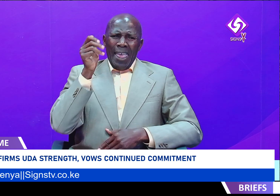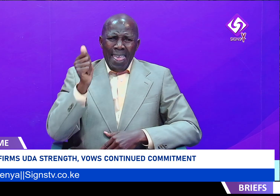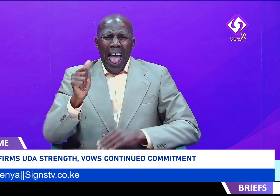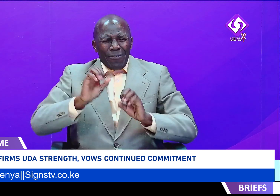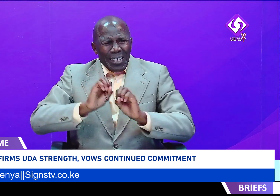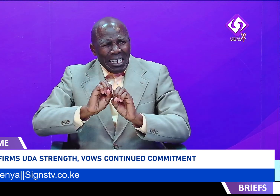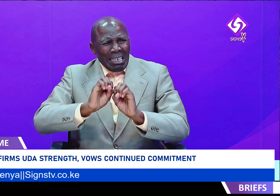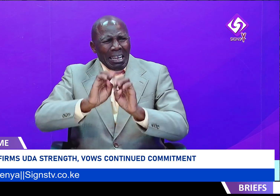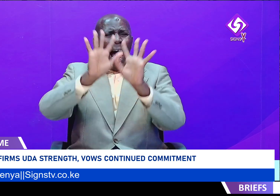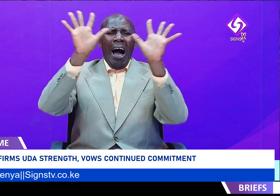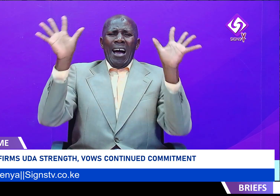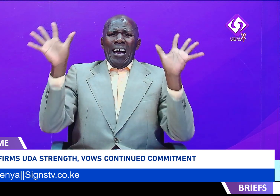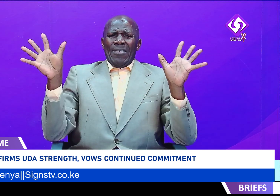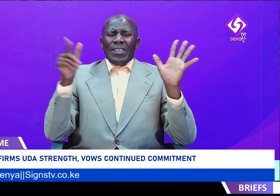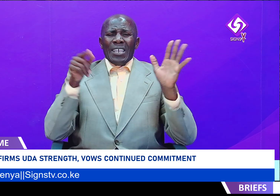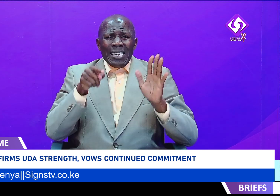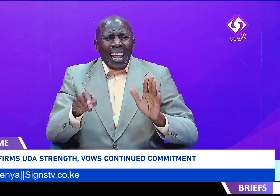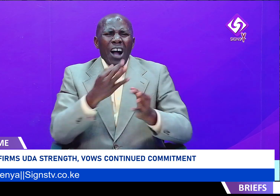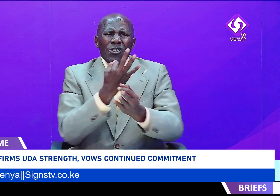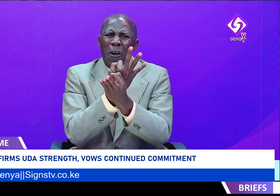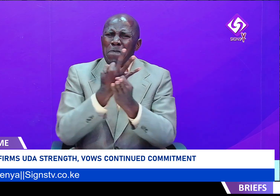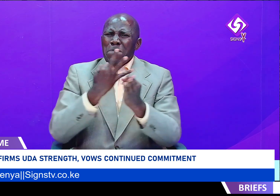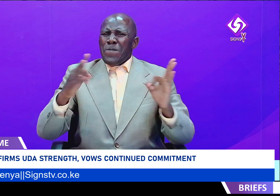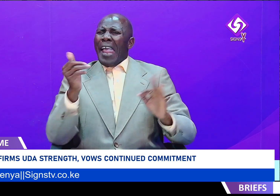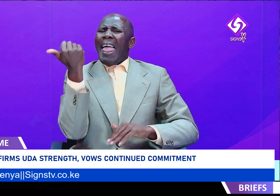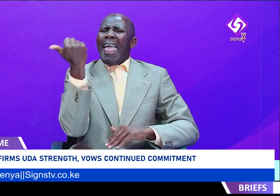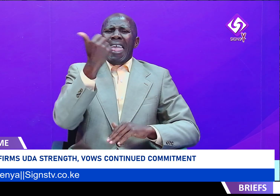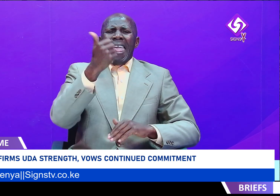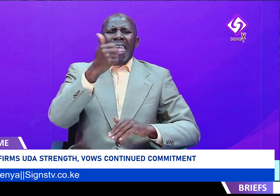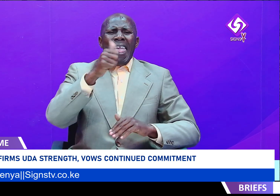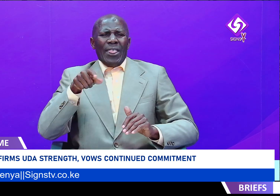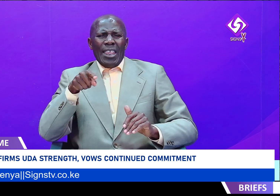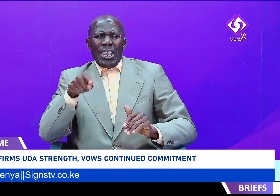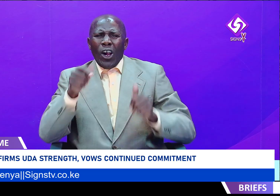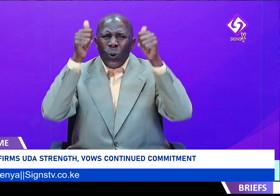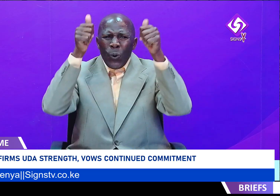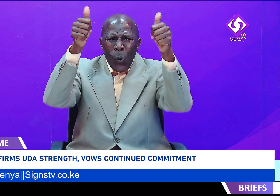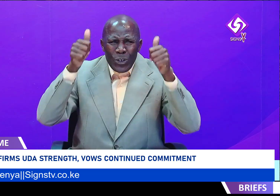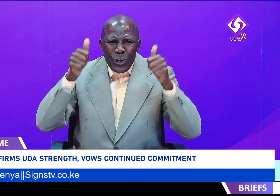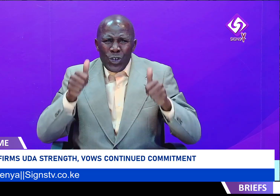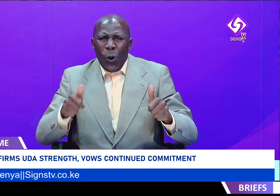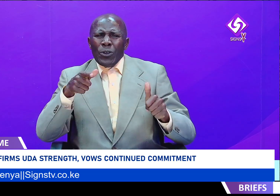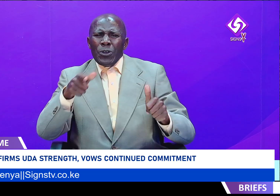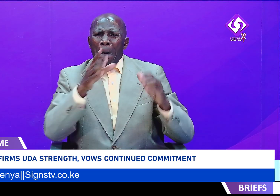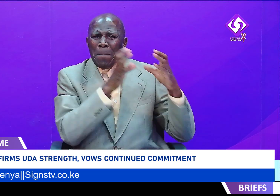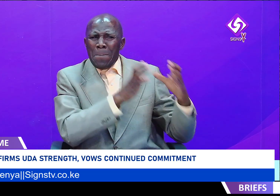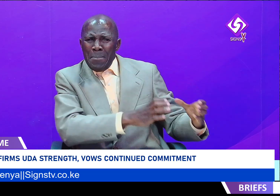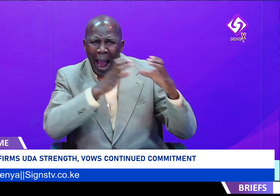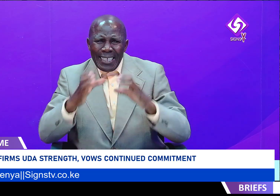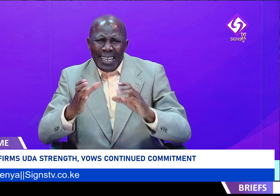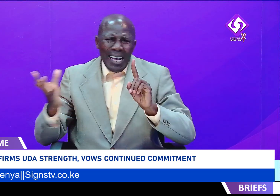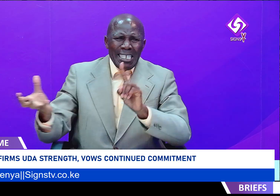noting that this focus